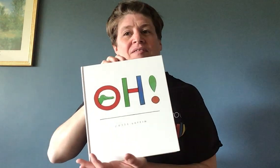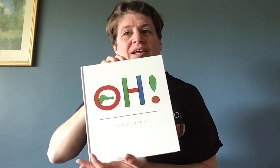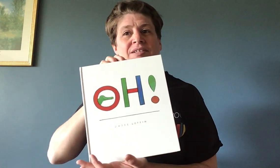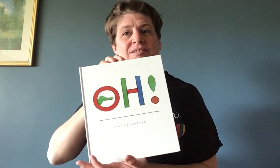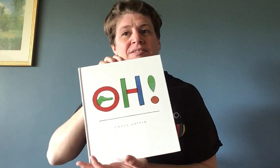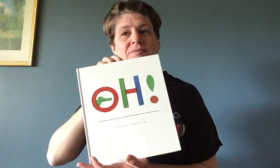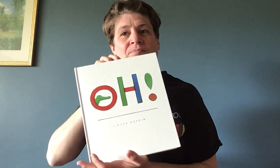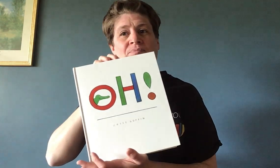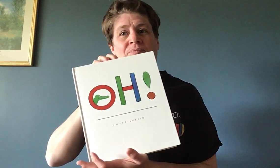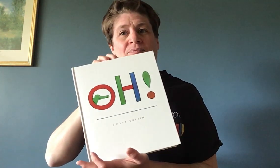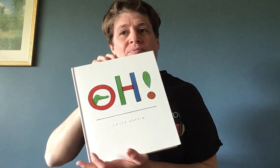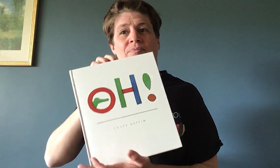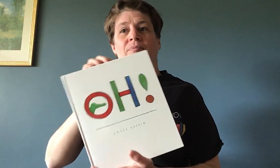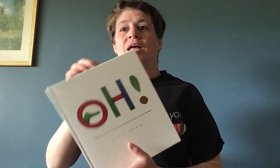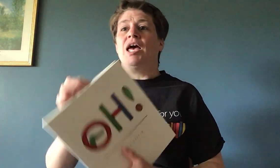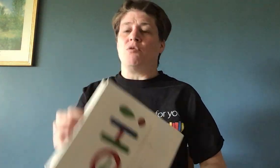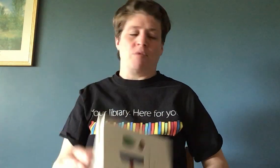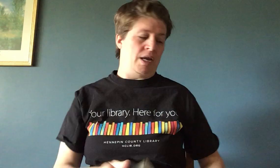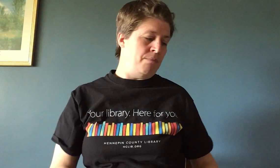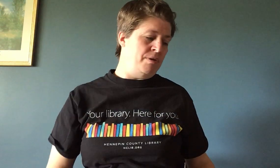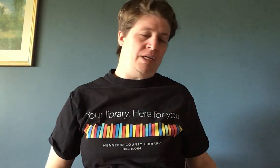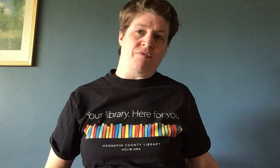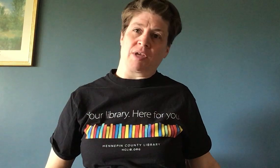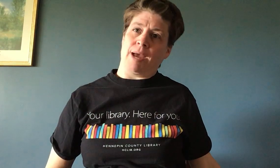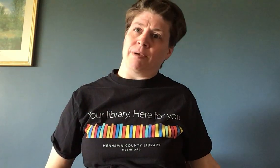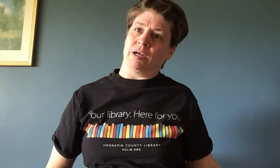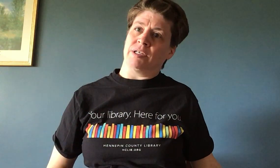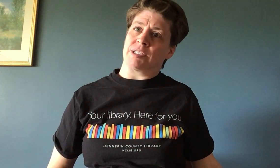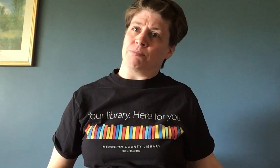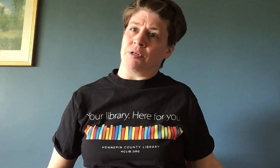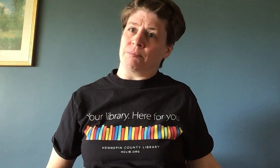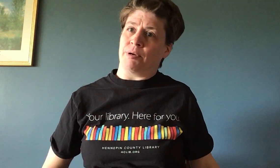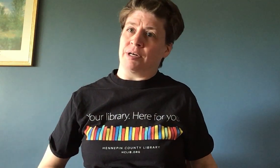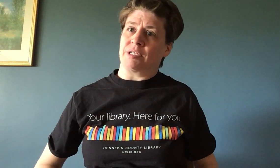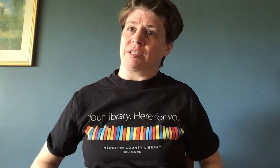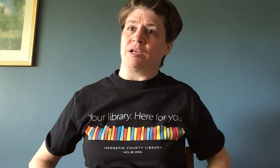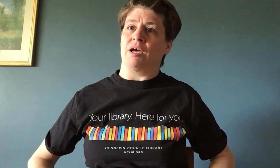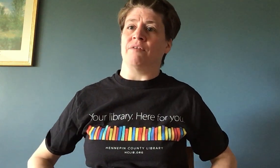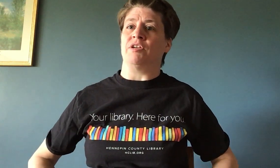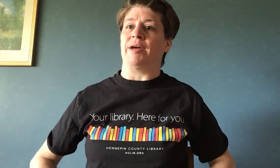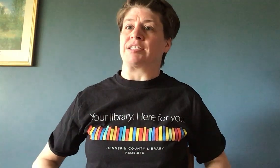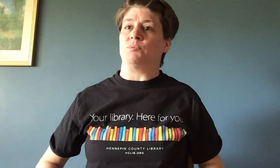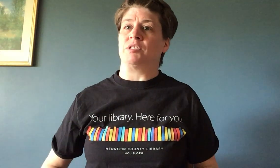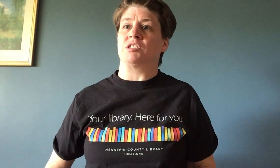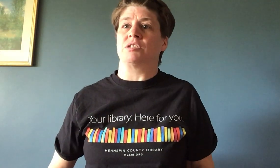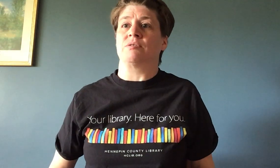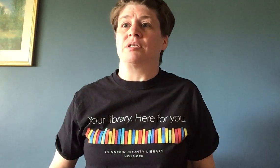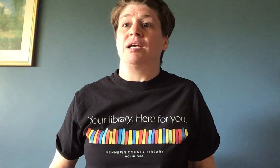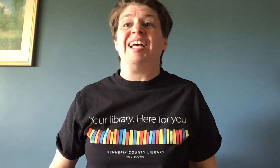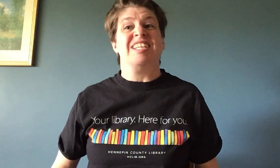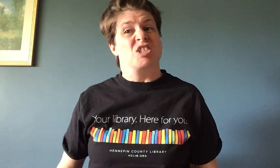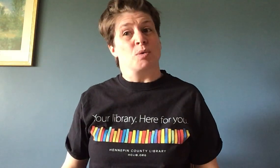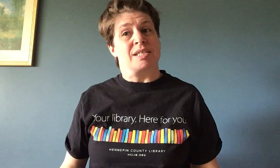nice. And reading, building vocabulary is an important part of interacting with your children. So is